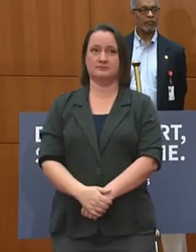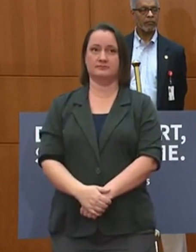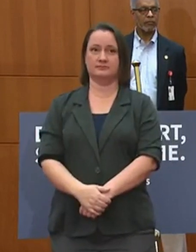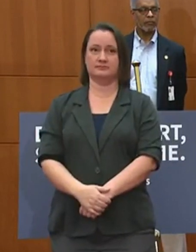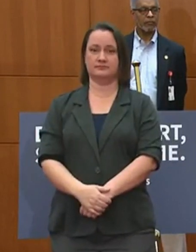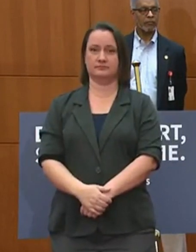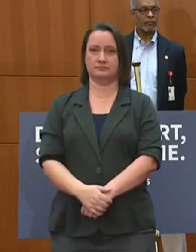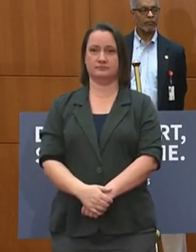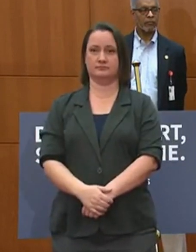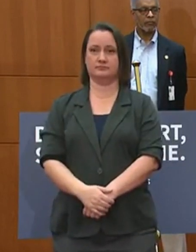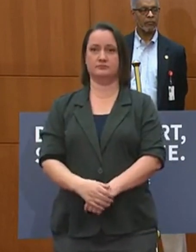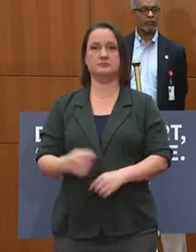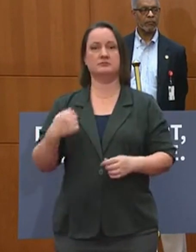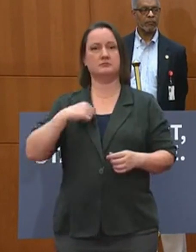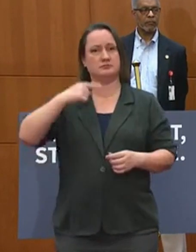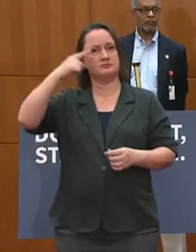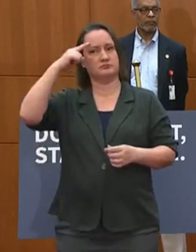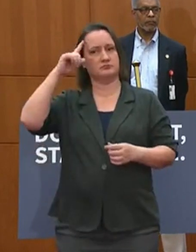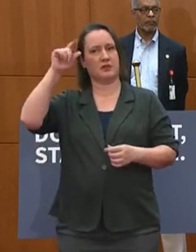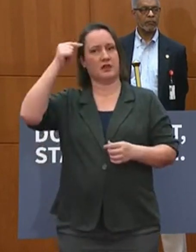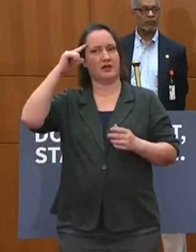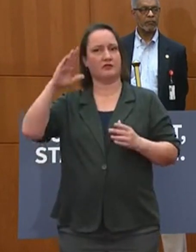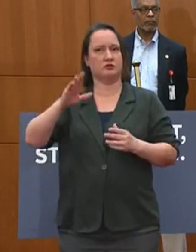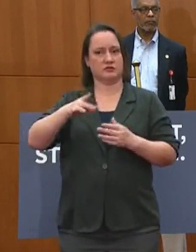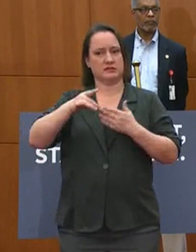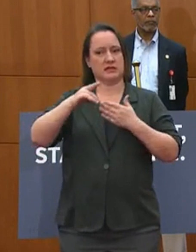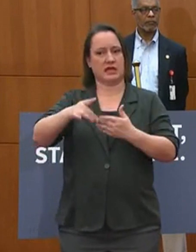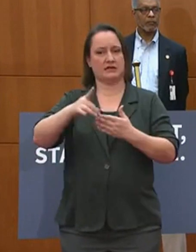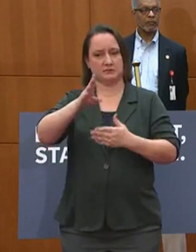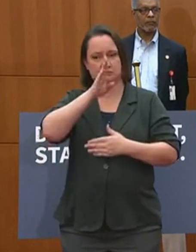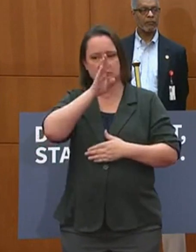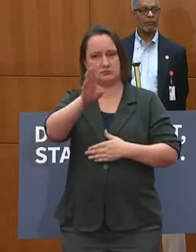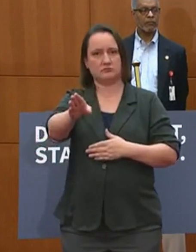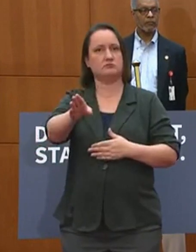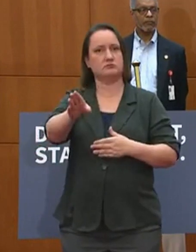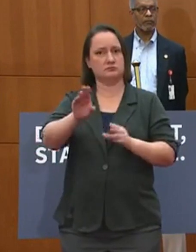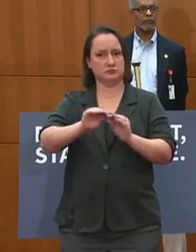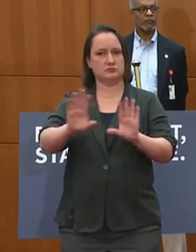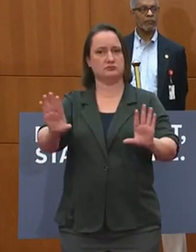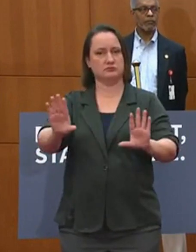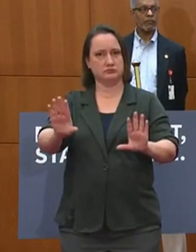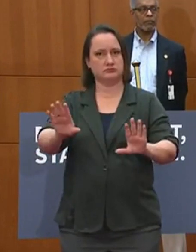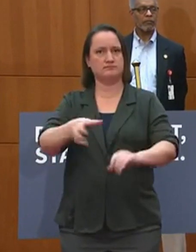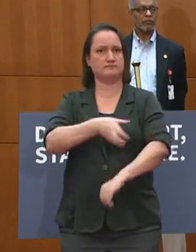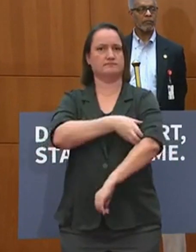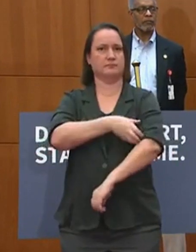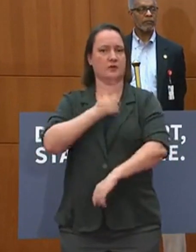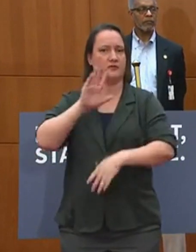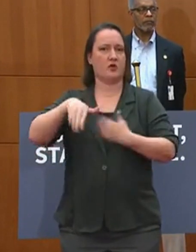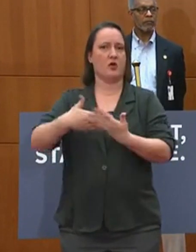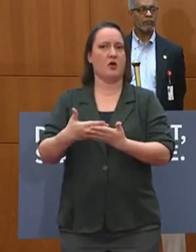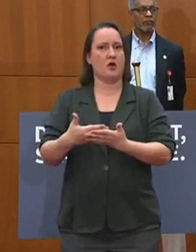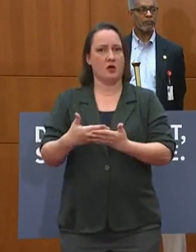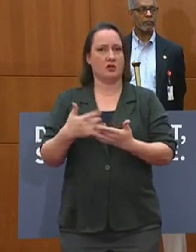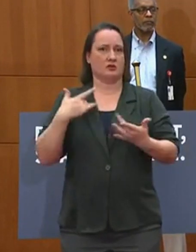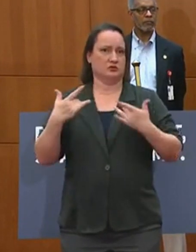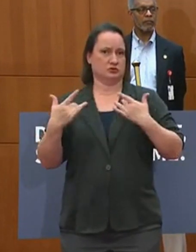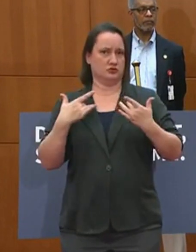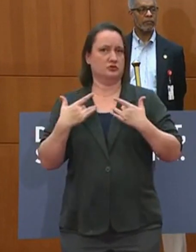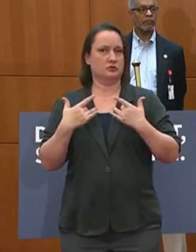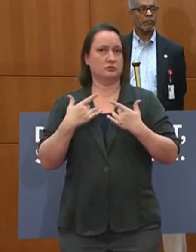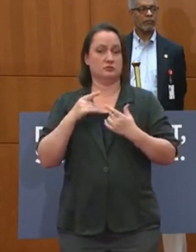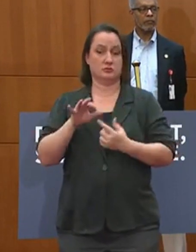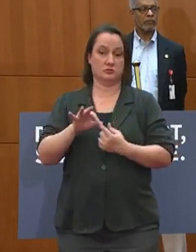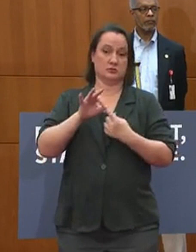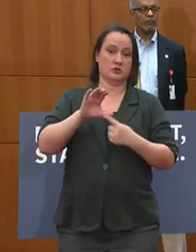we believe the governor's guidance has been quite direct and forceful to all concerned. Particularly the criminal